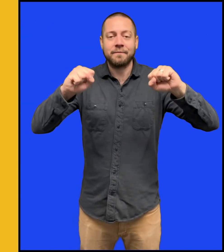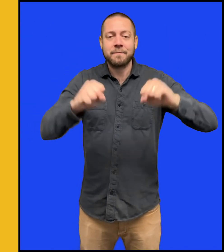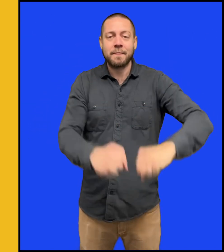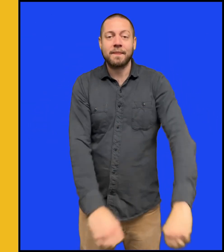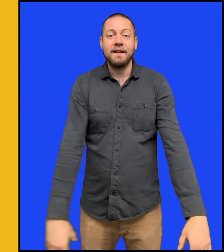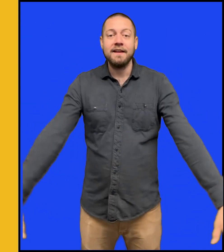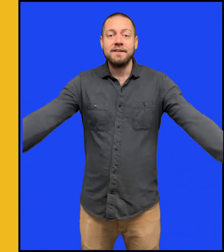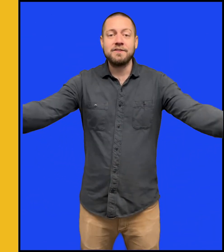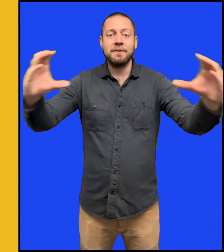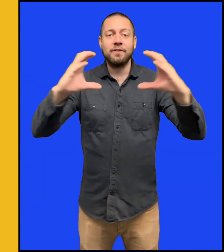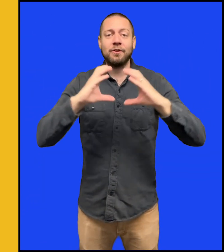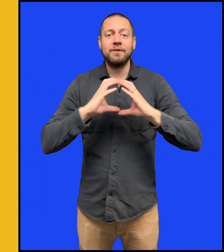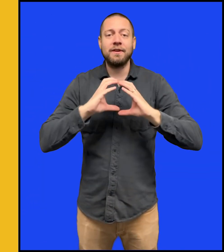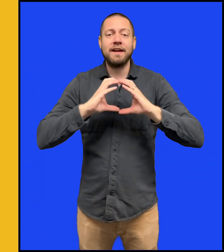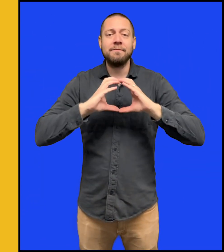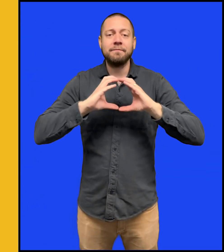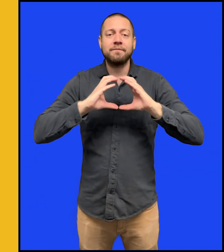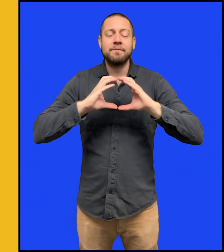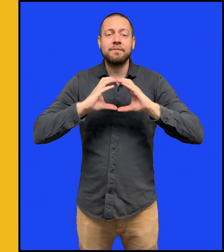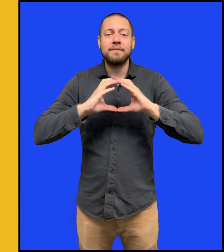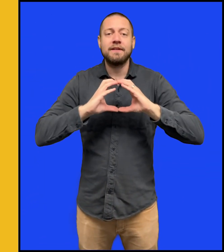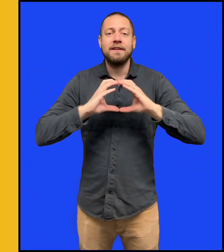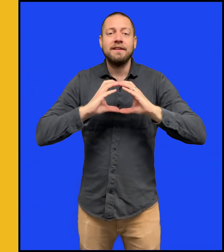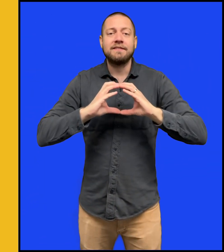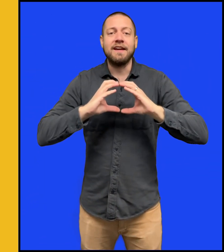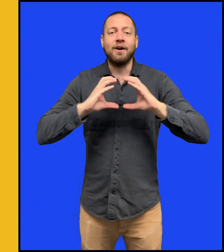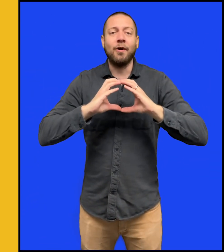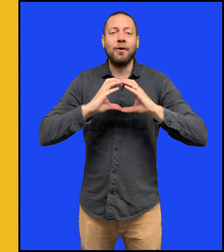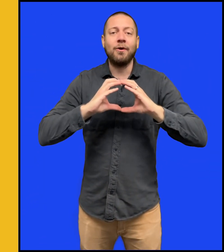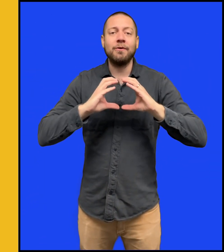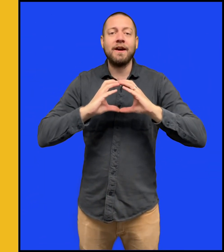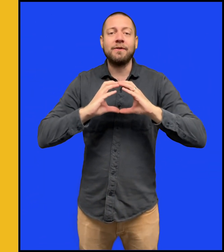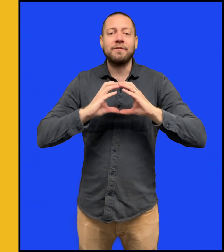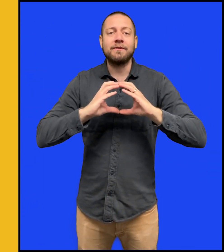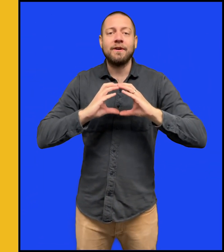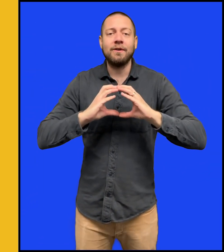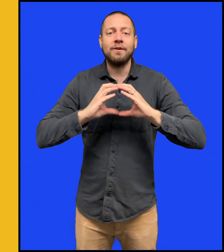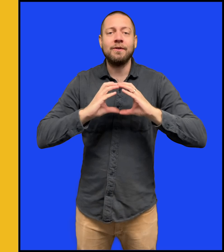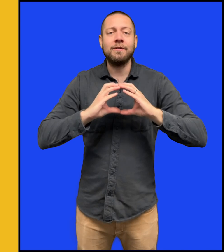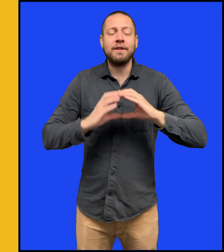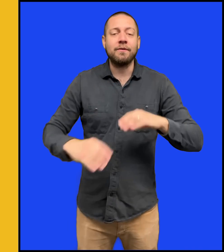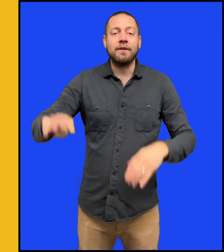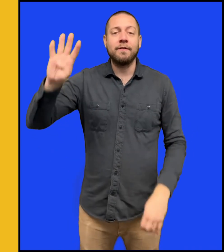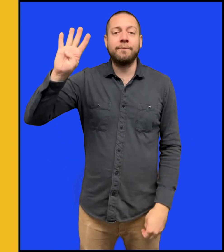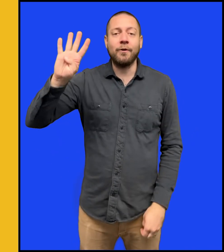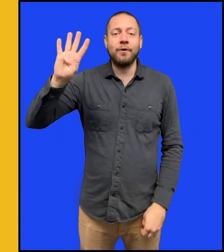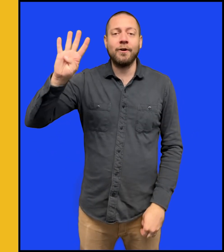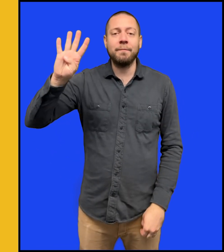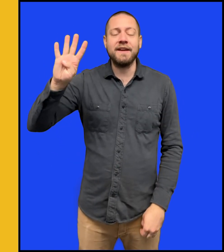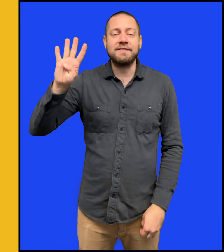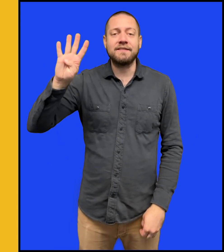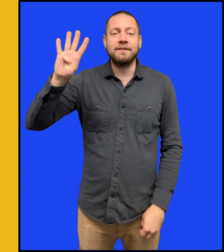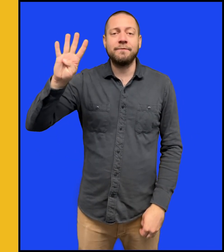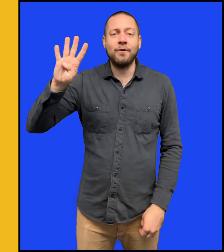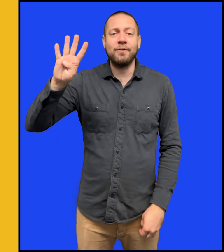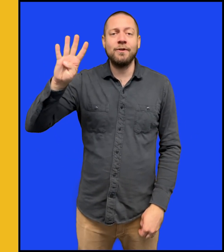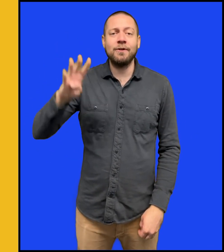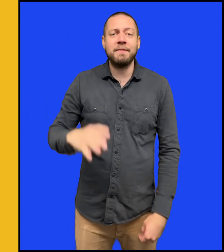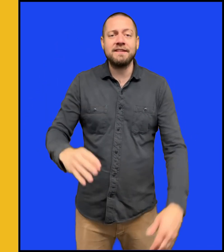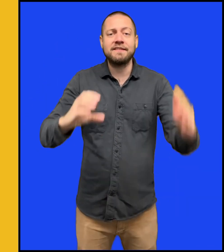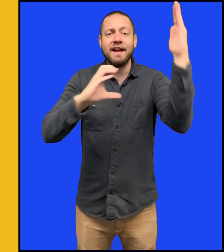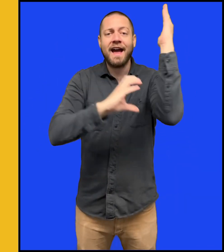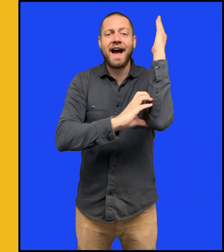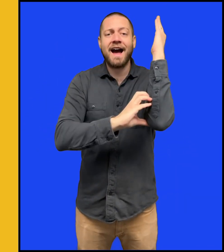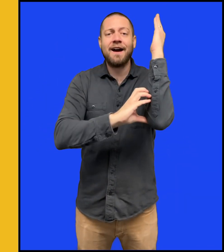stop. Show me your whole note again. Say whole note, 4 beats,